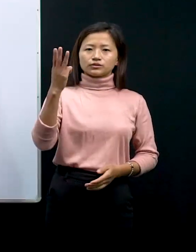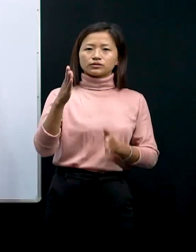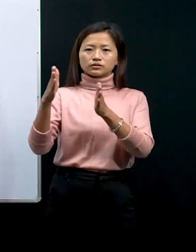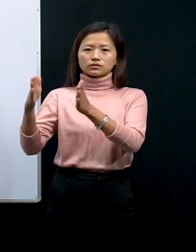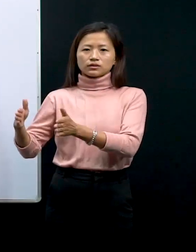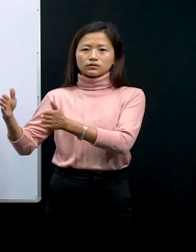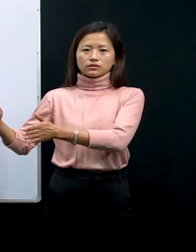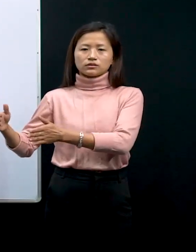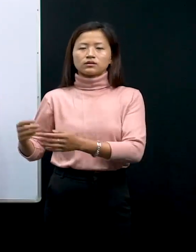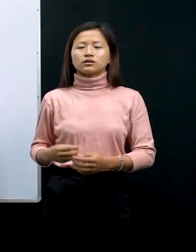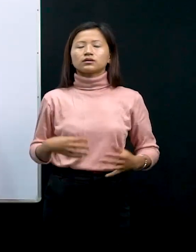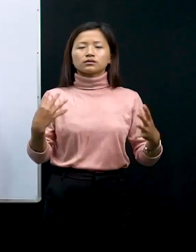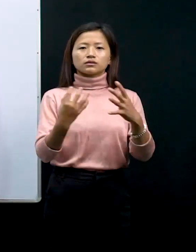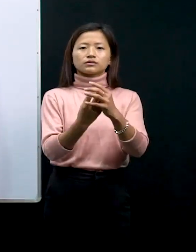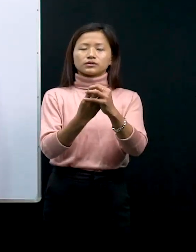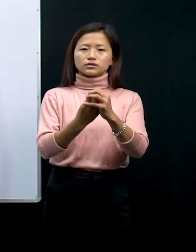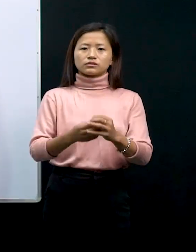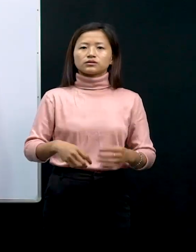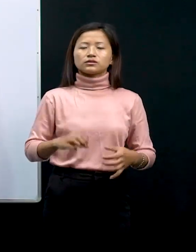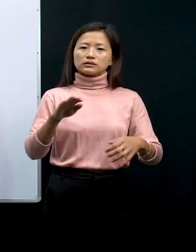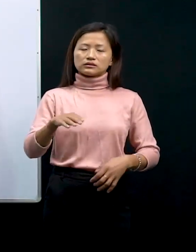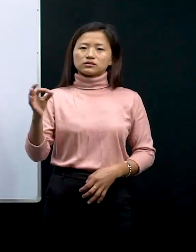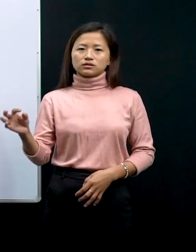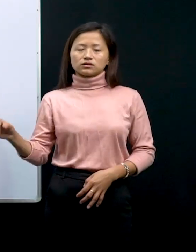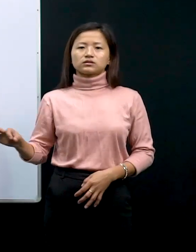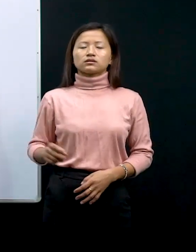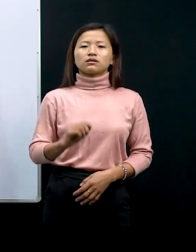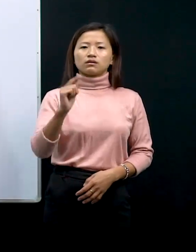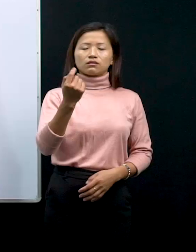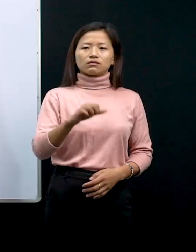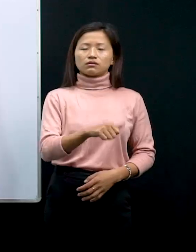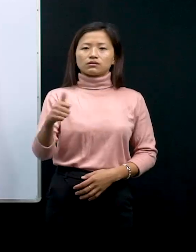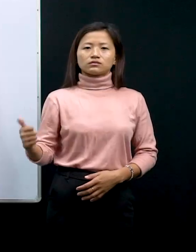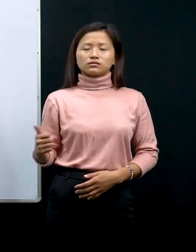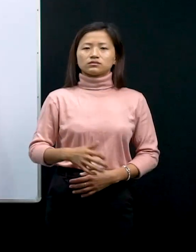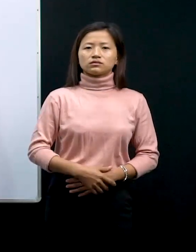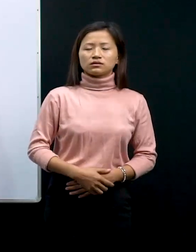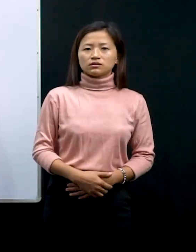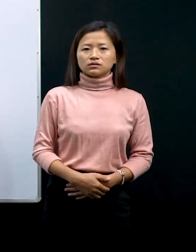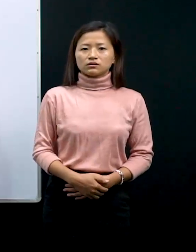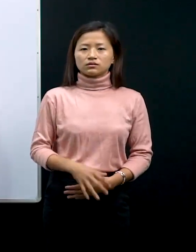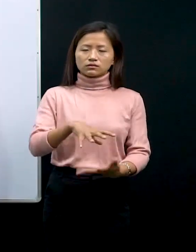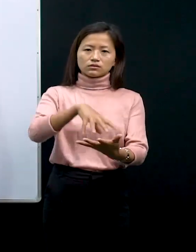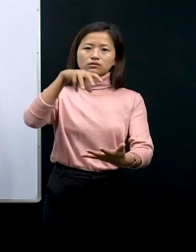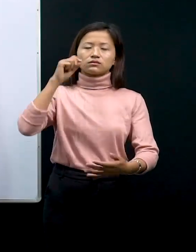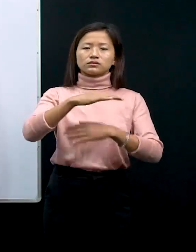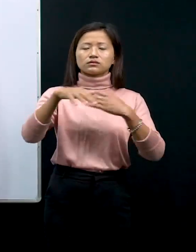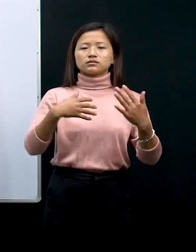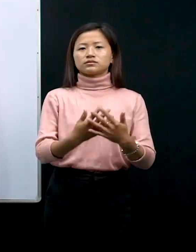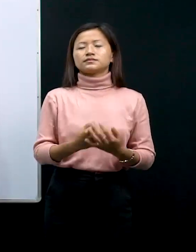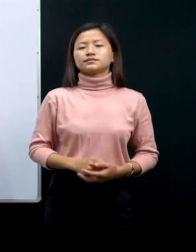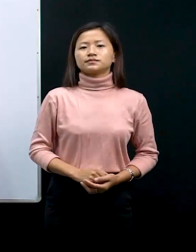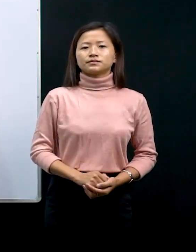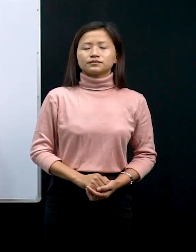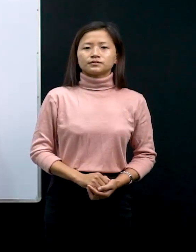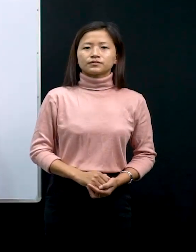they are concurrent to each other. If they are concurrent, you already learned. If they are